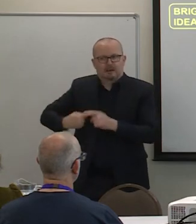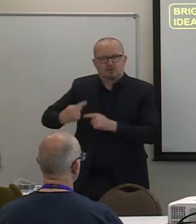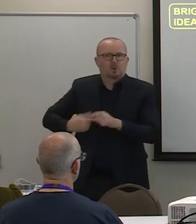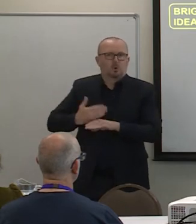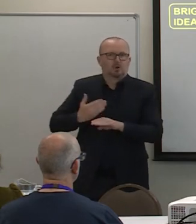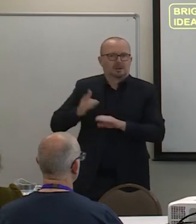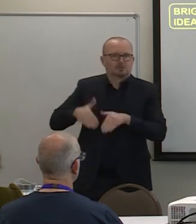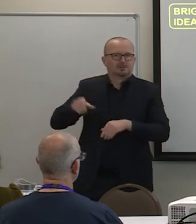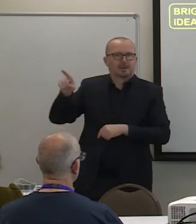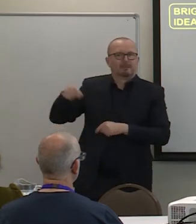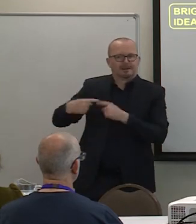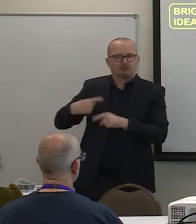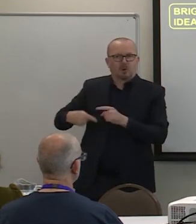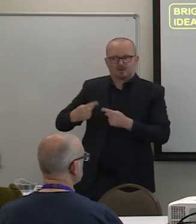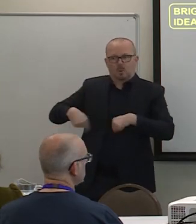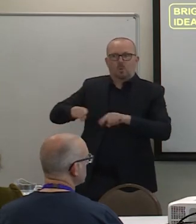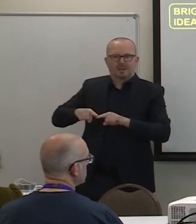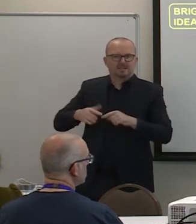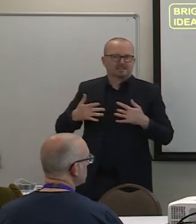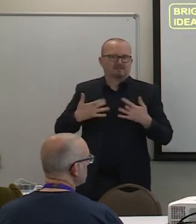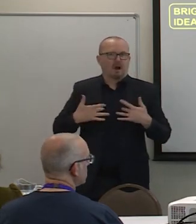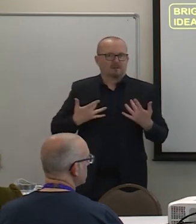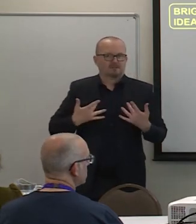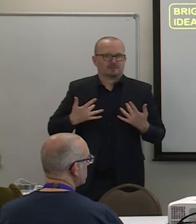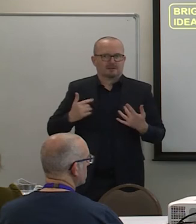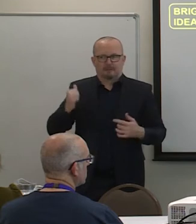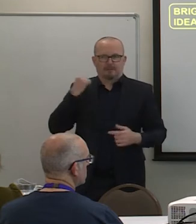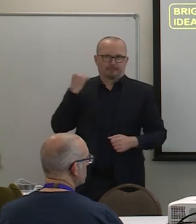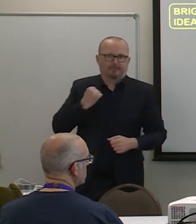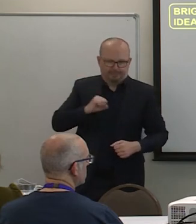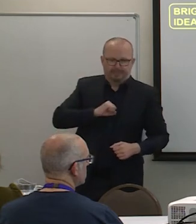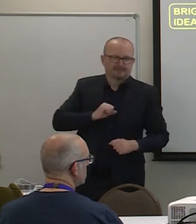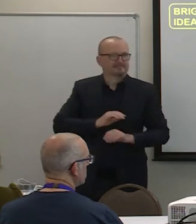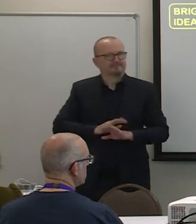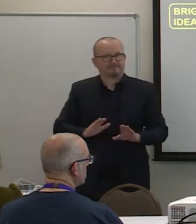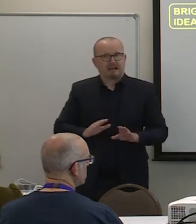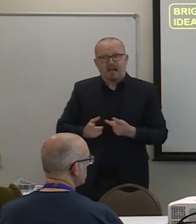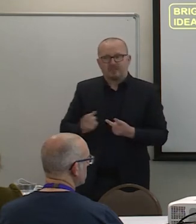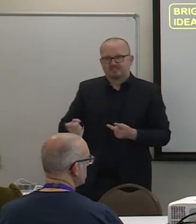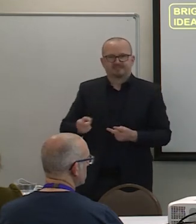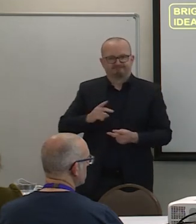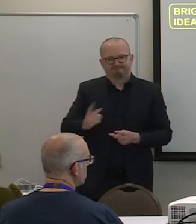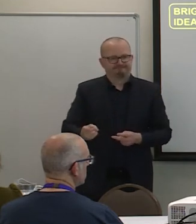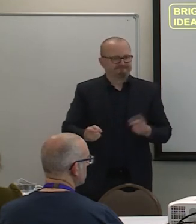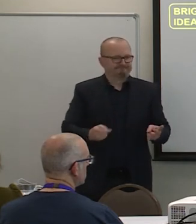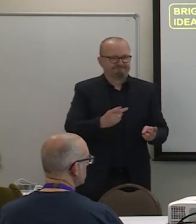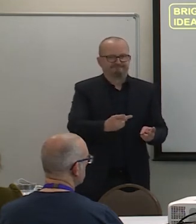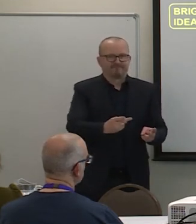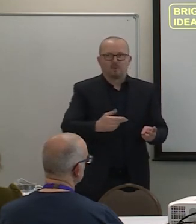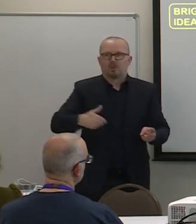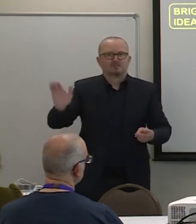museum. We did survive. Some of my colleagues didn't. They've left us. They've gone on and we've lost that